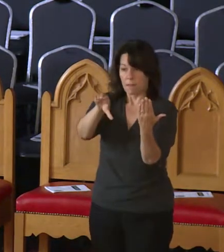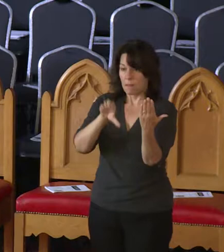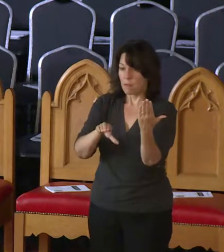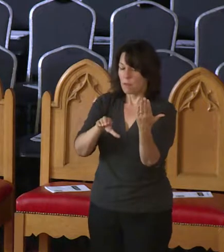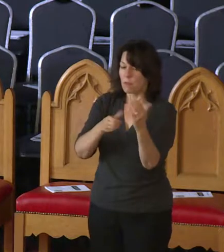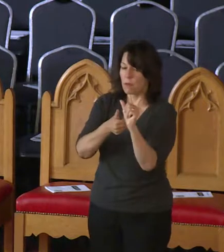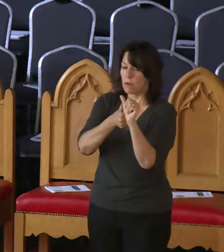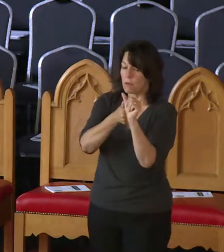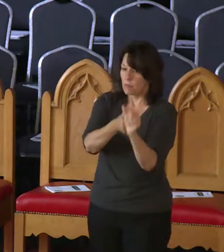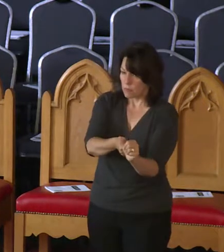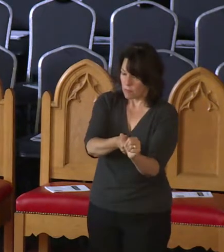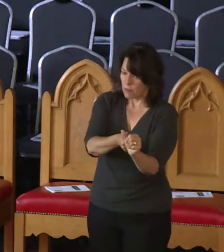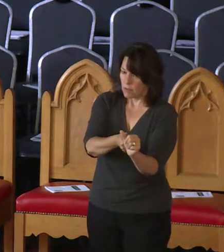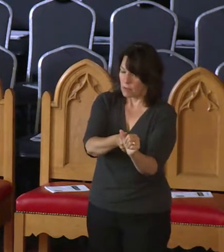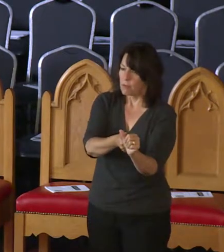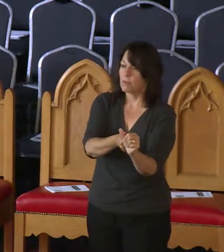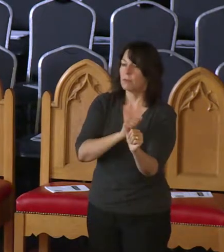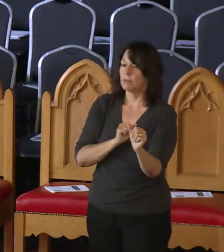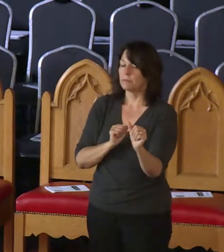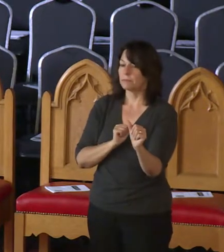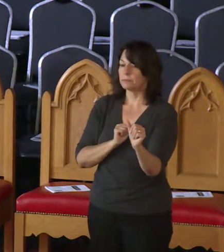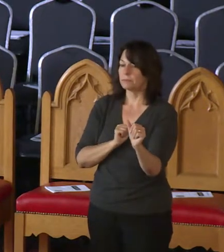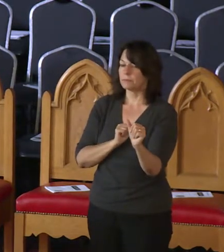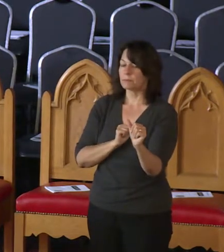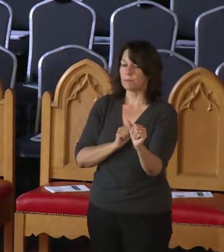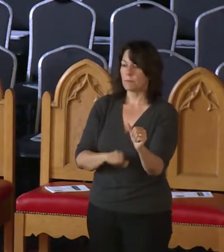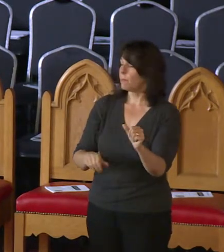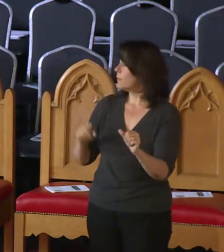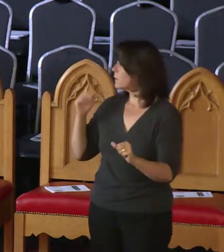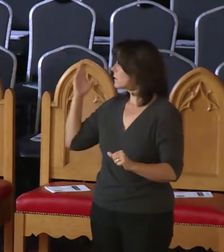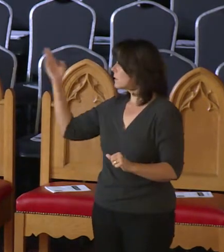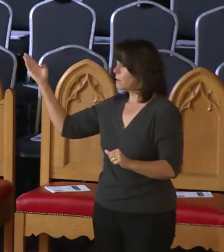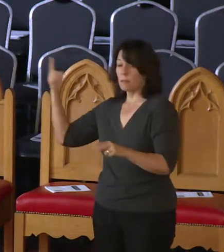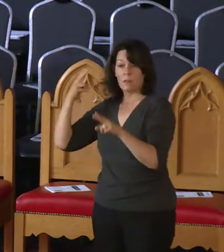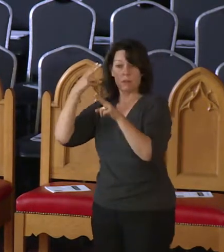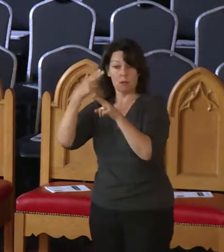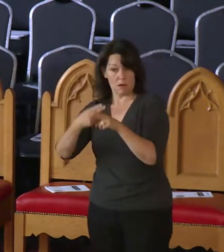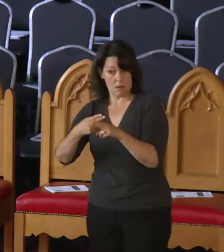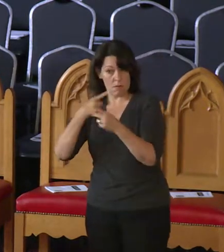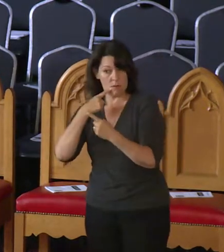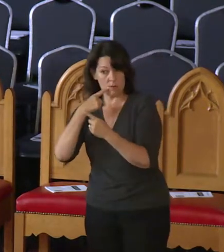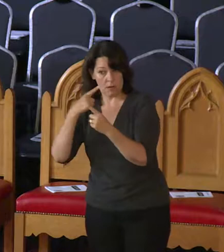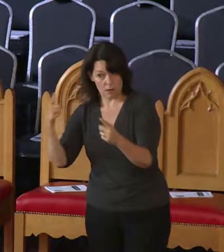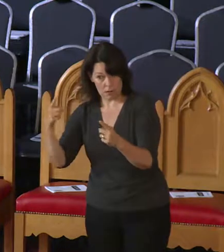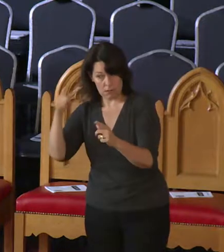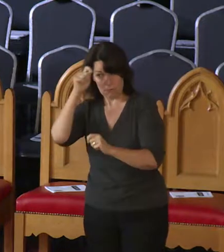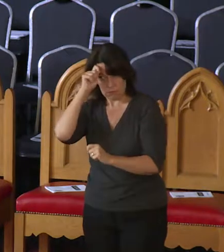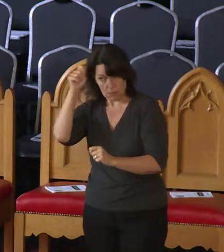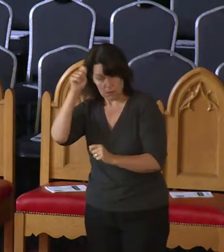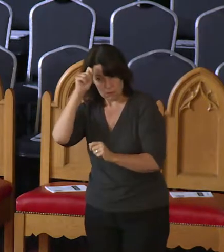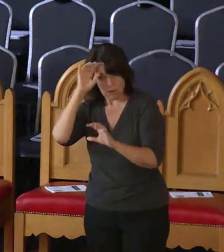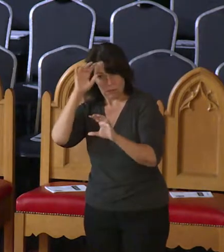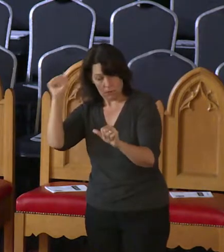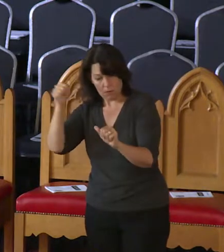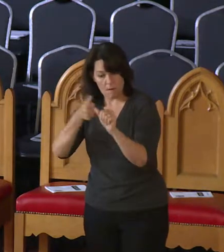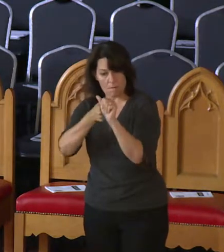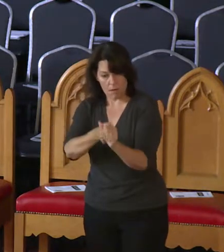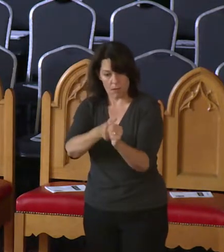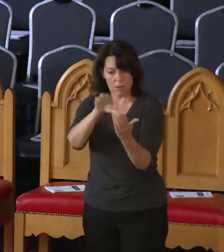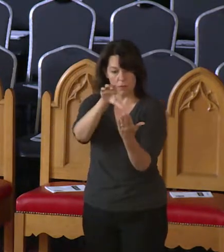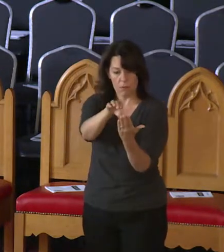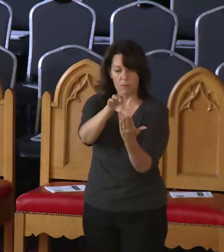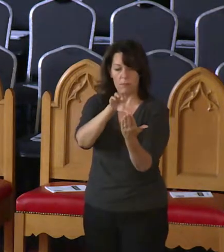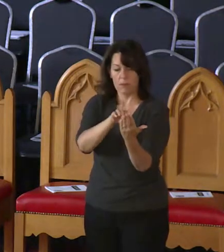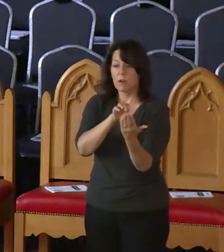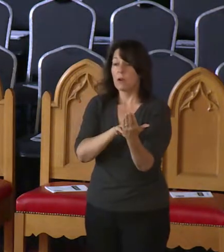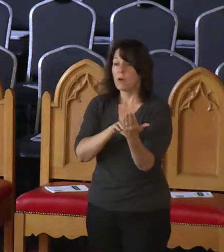specific degree being awarded within the college. The name reader will present the scholars to the chancellor and president by degree category. As the name